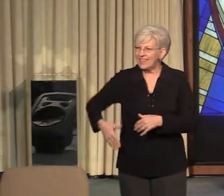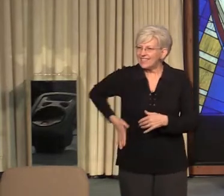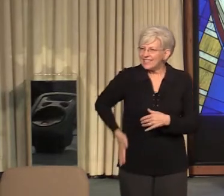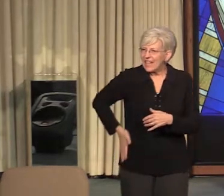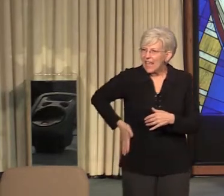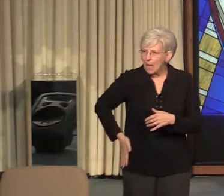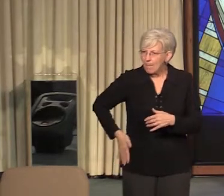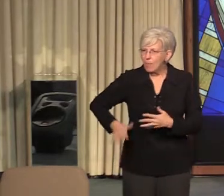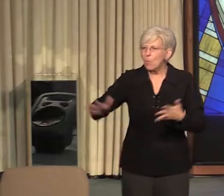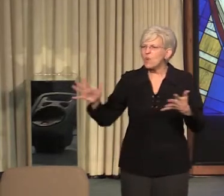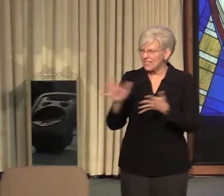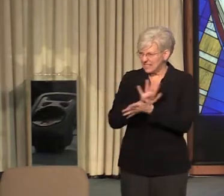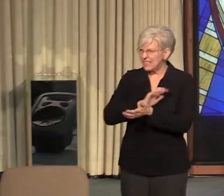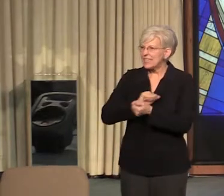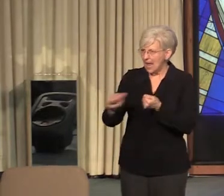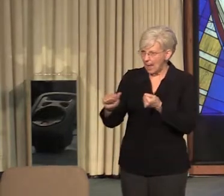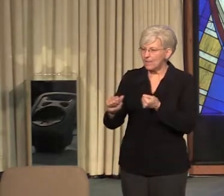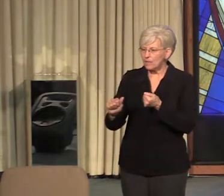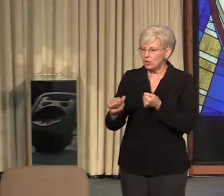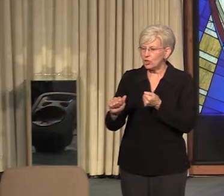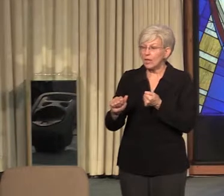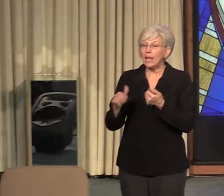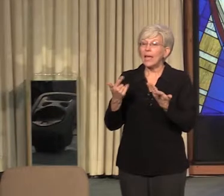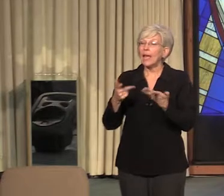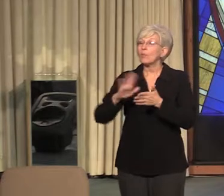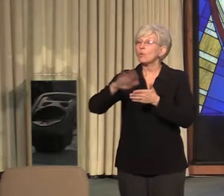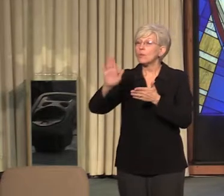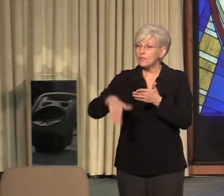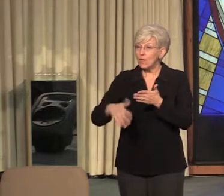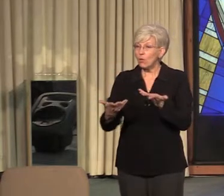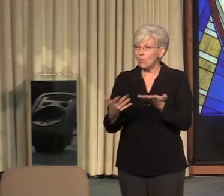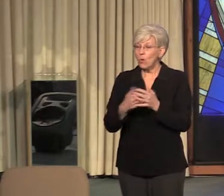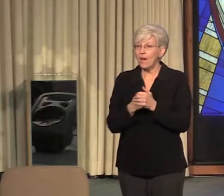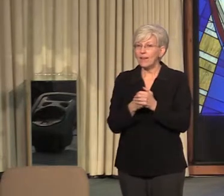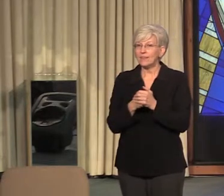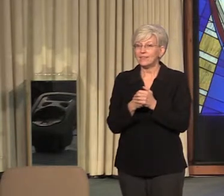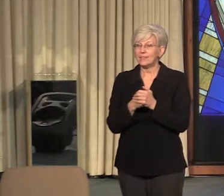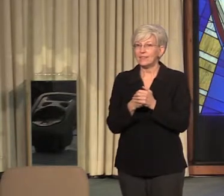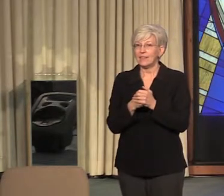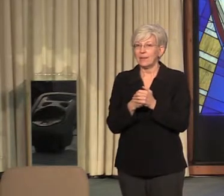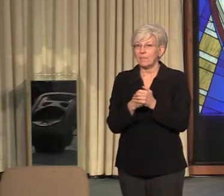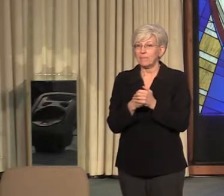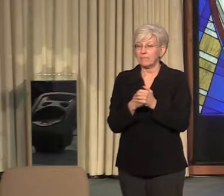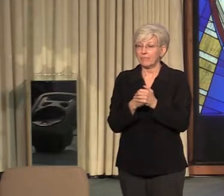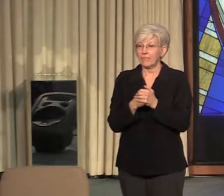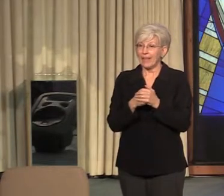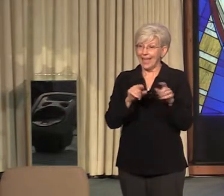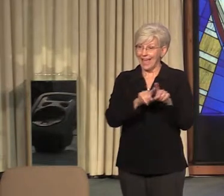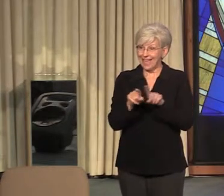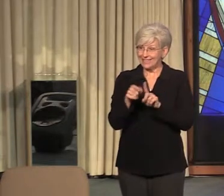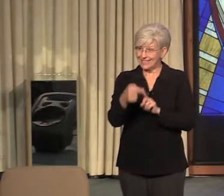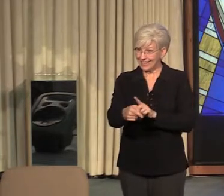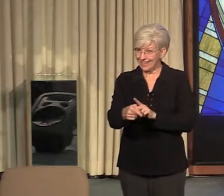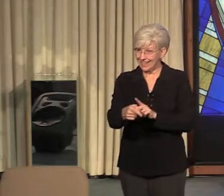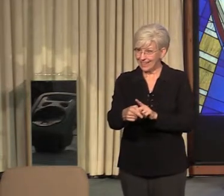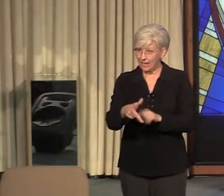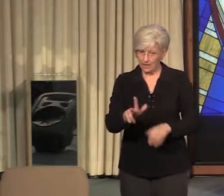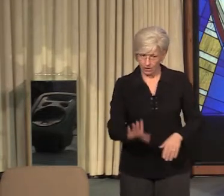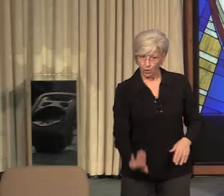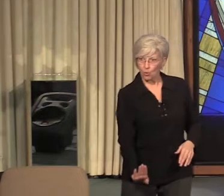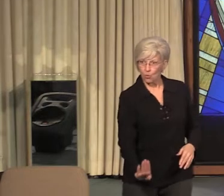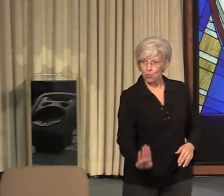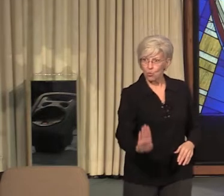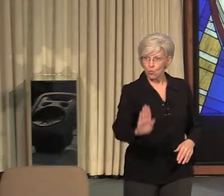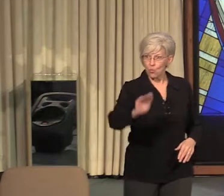necrotic. And the result of it was that as he grew as a